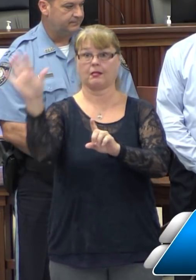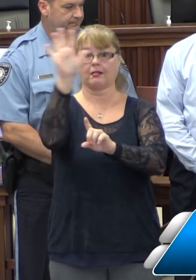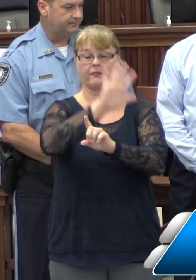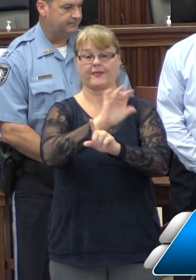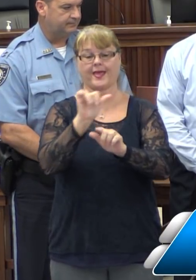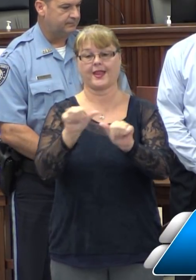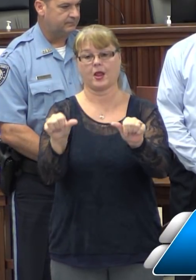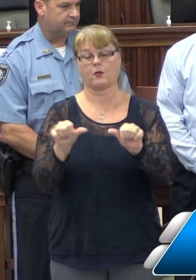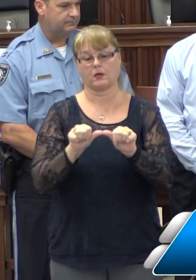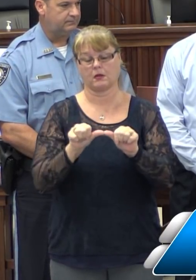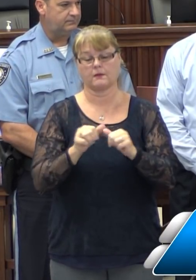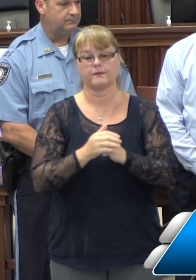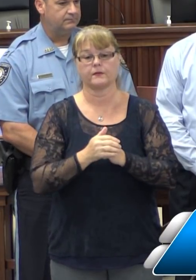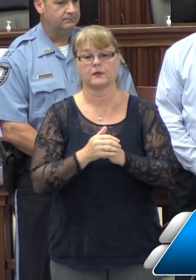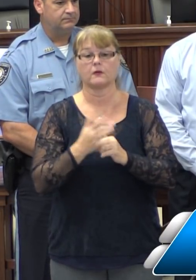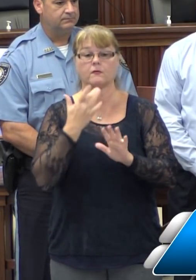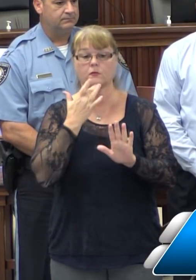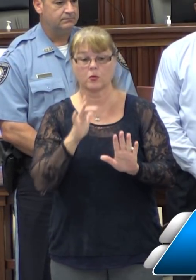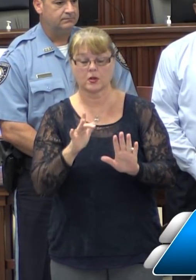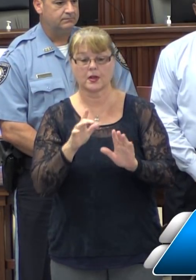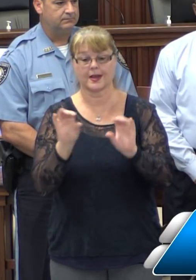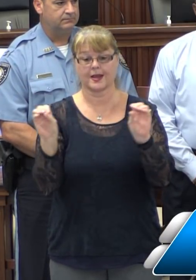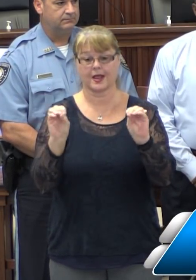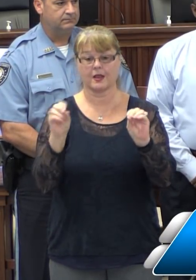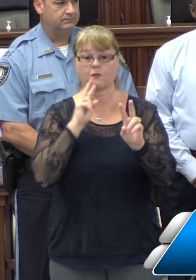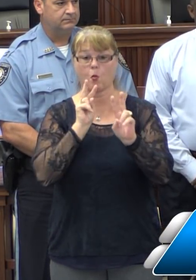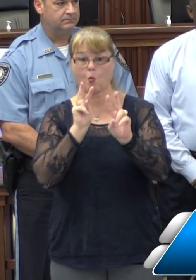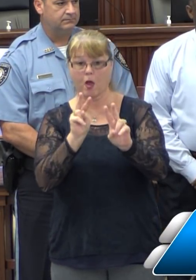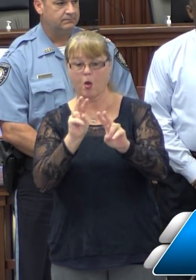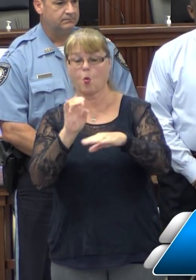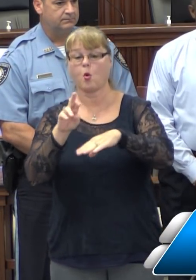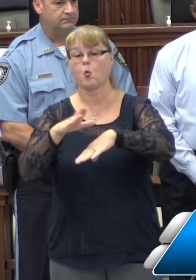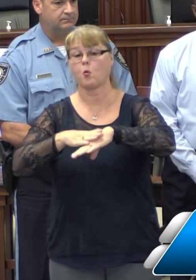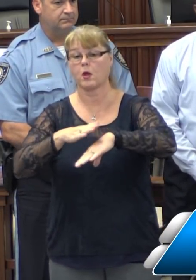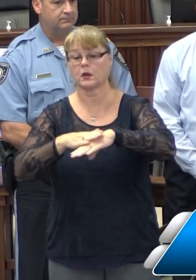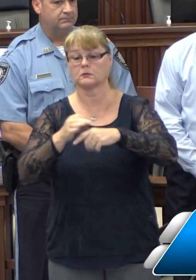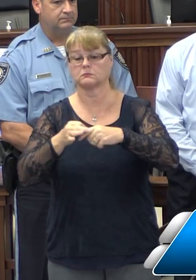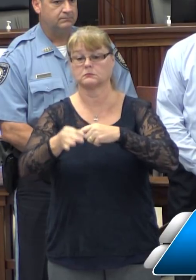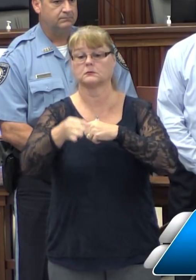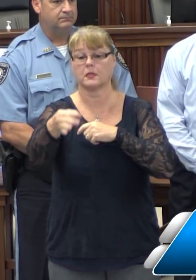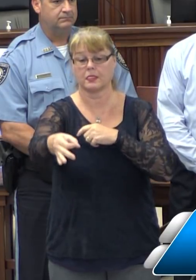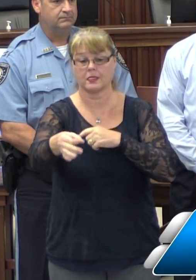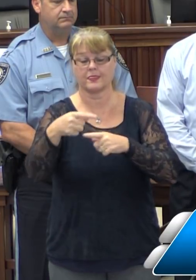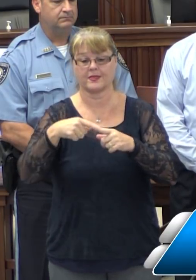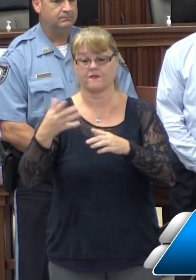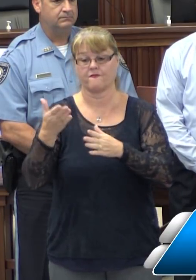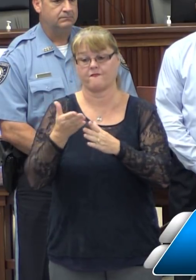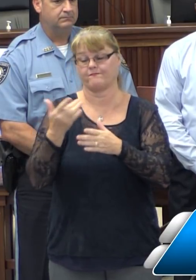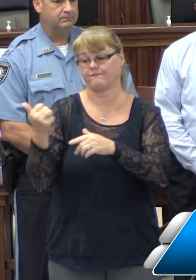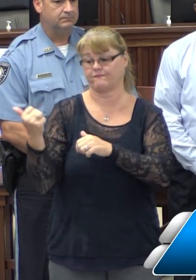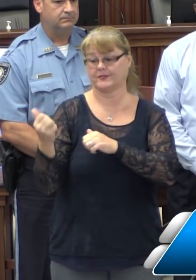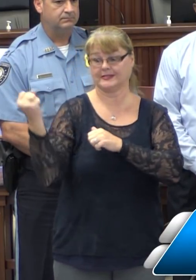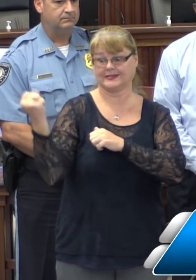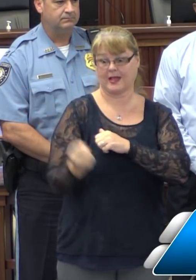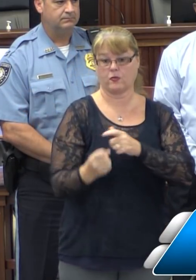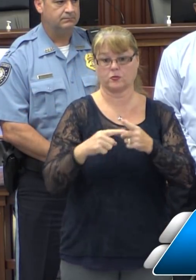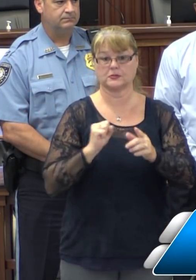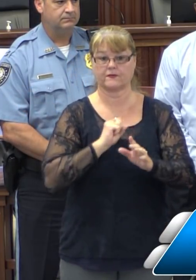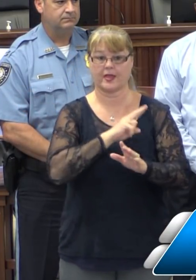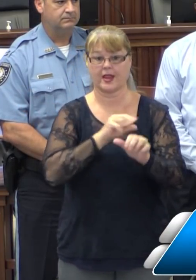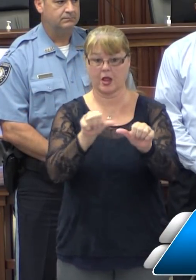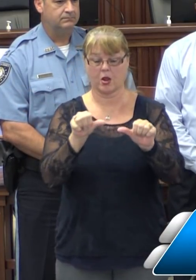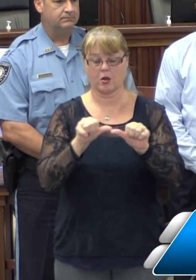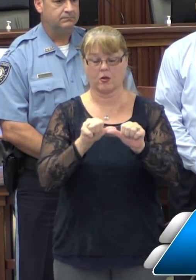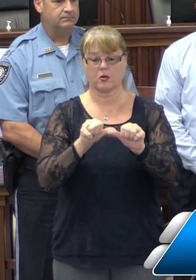error cone. Fortunately, none of the watches or warnings have extended this far south. They all stopped just short